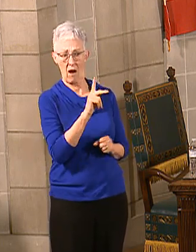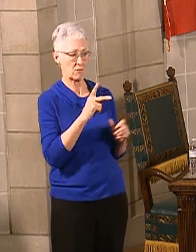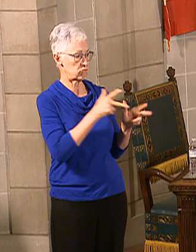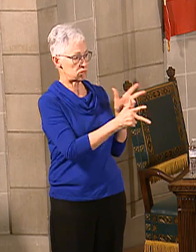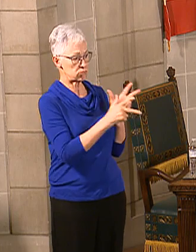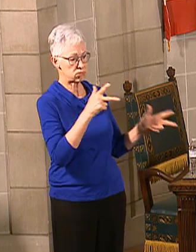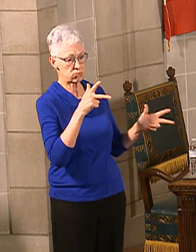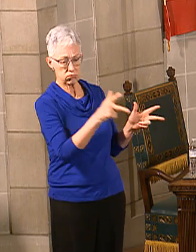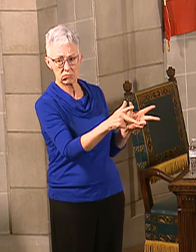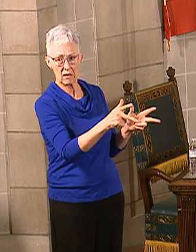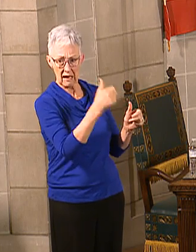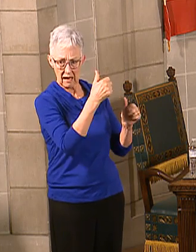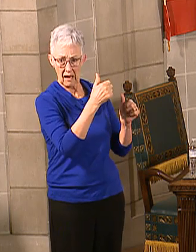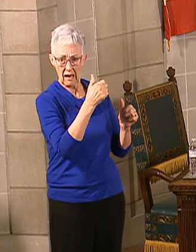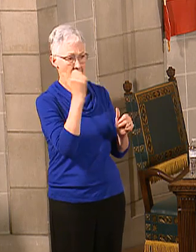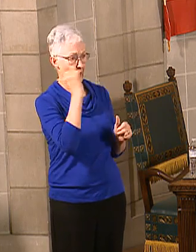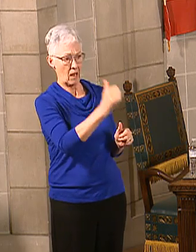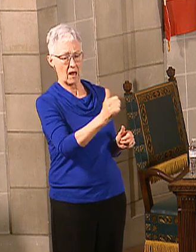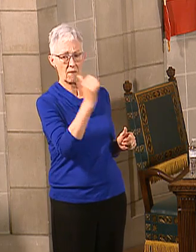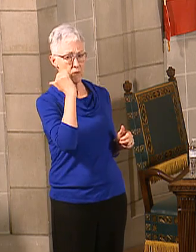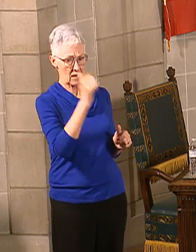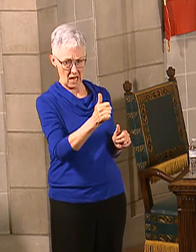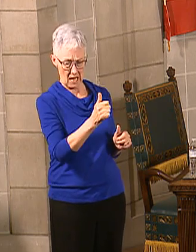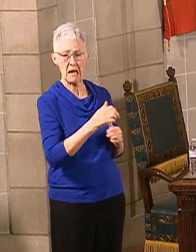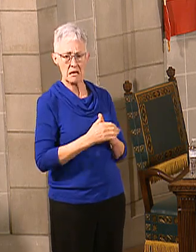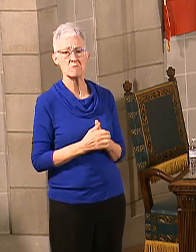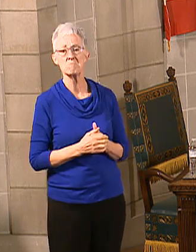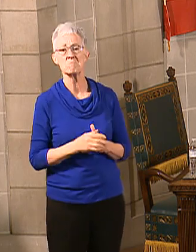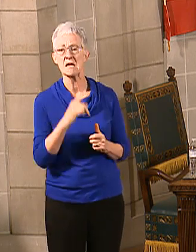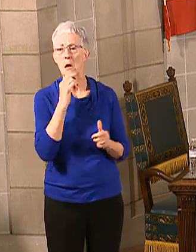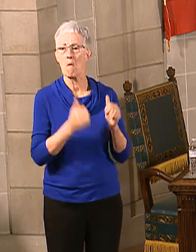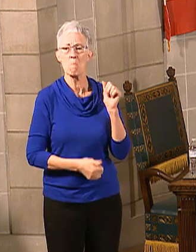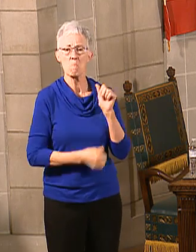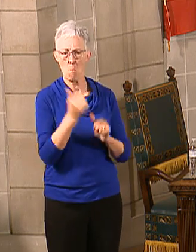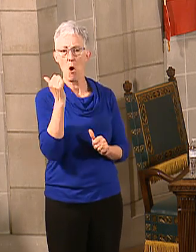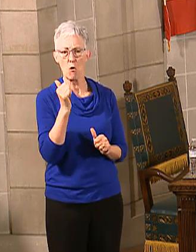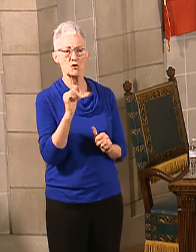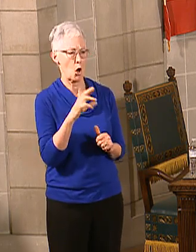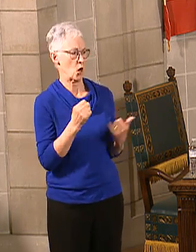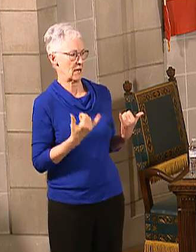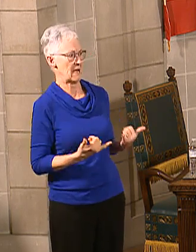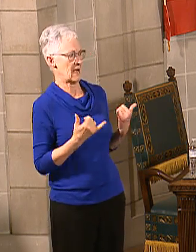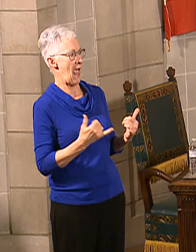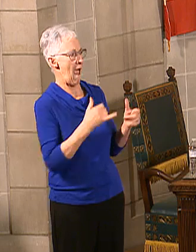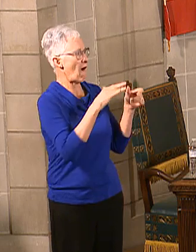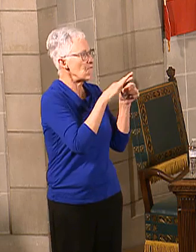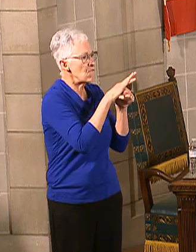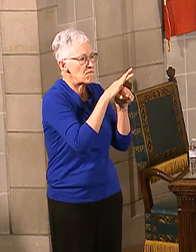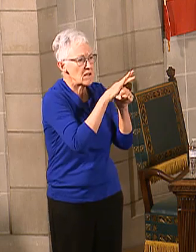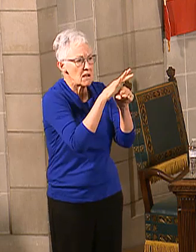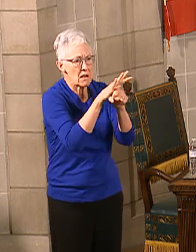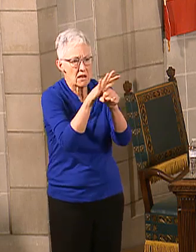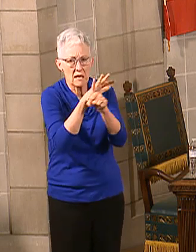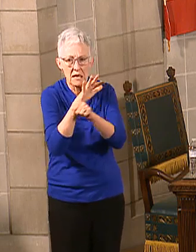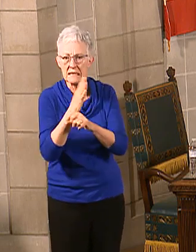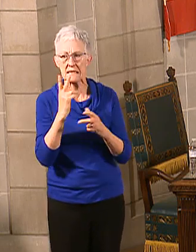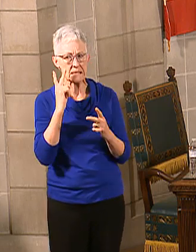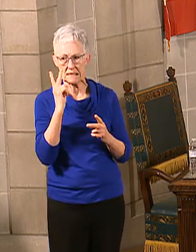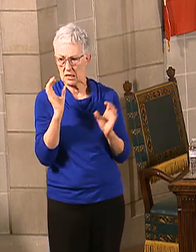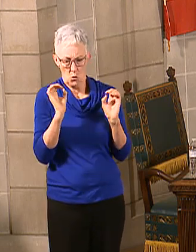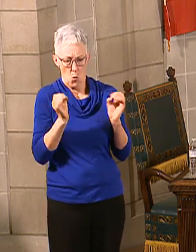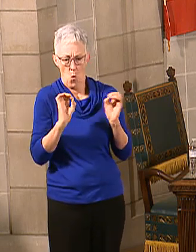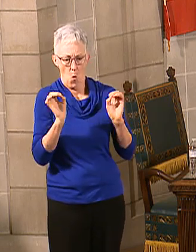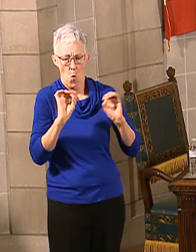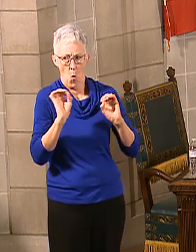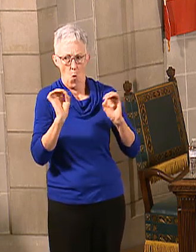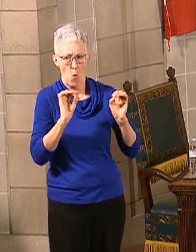pipeline is filling back up. There are a few items that you will where there's been a shortage, and you will start to see those items